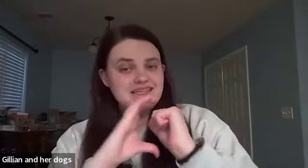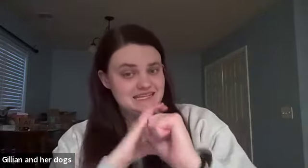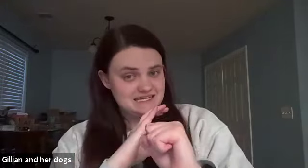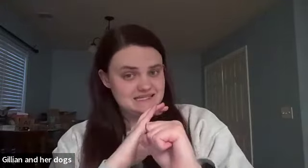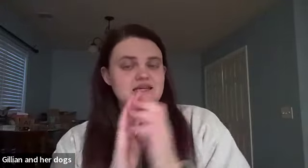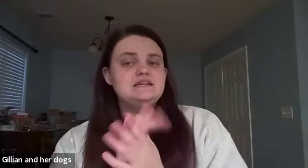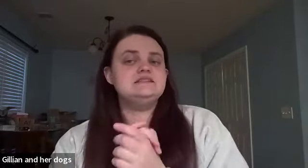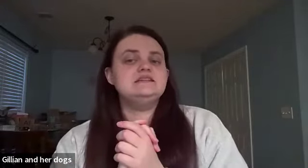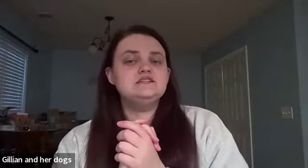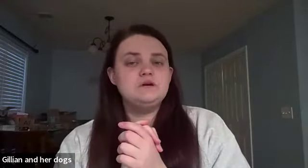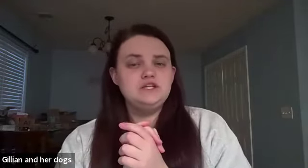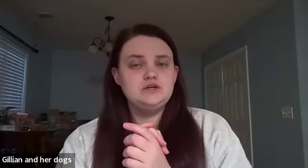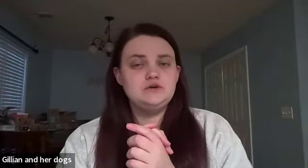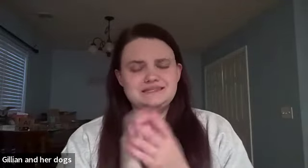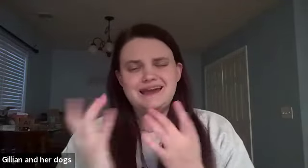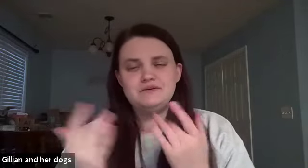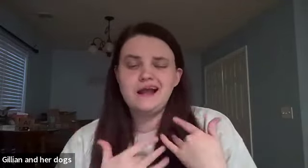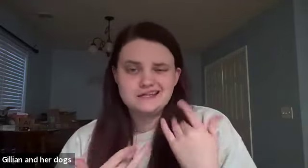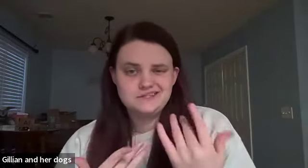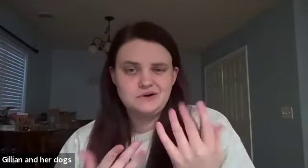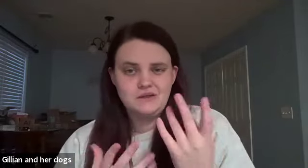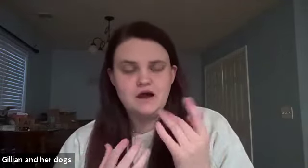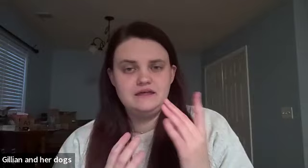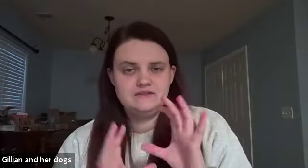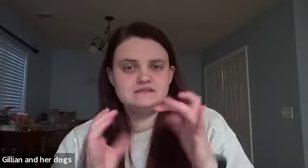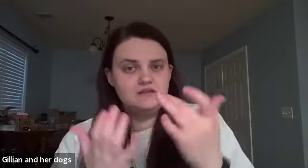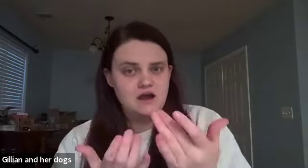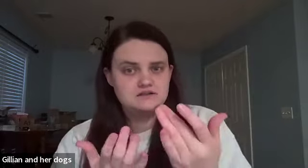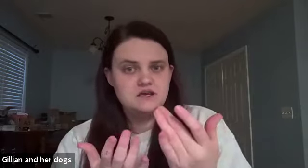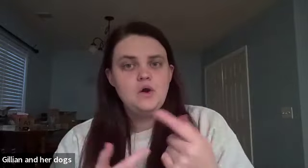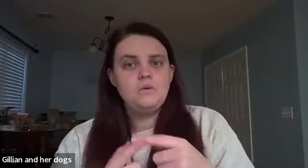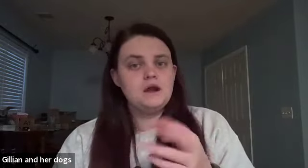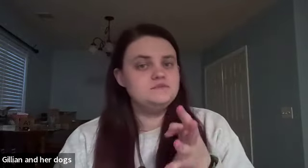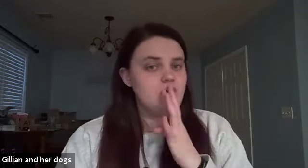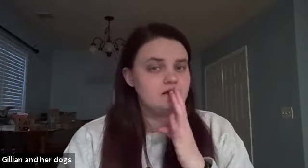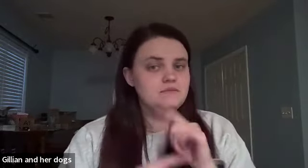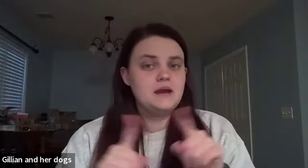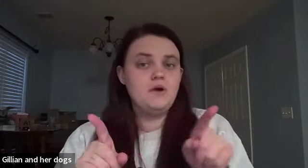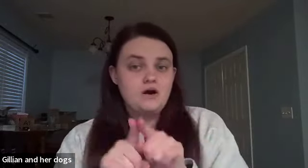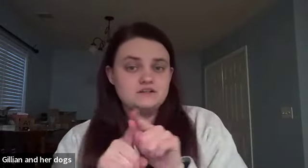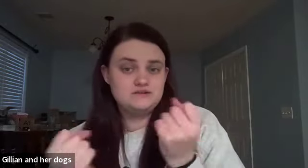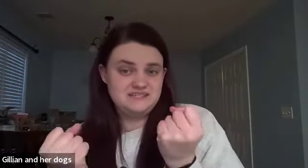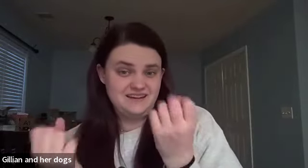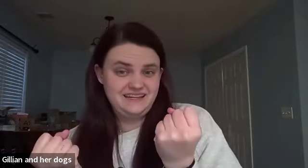this is this is when it's kind of what I do a lot in this class where I'm talking, but I'm also